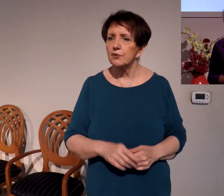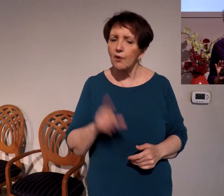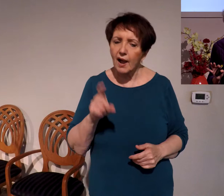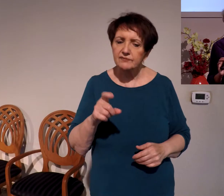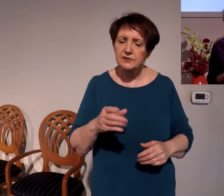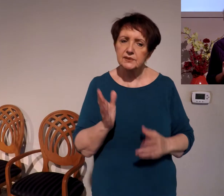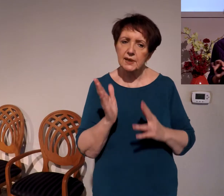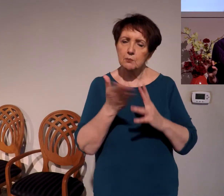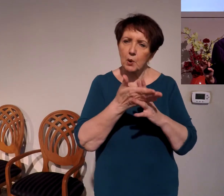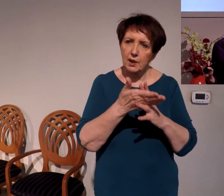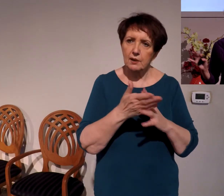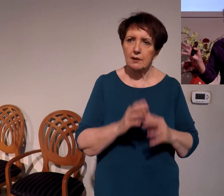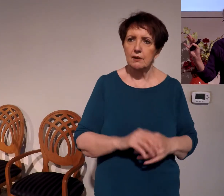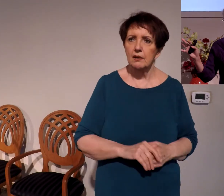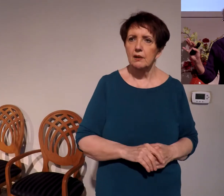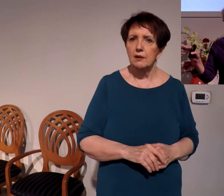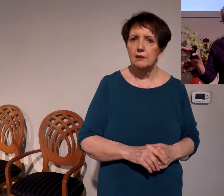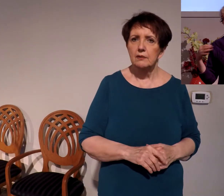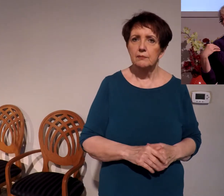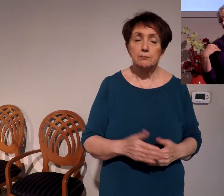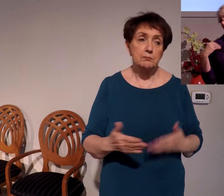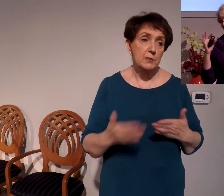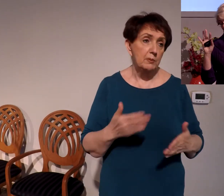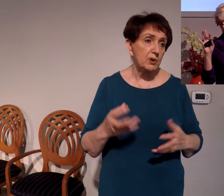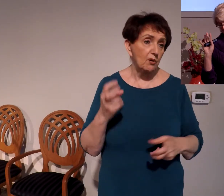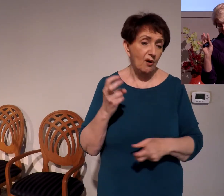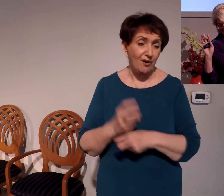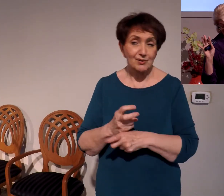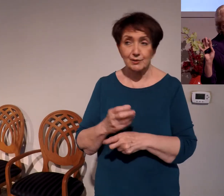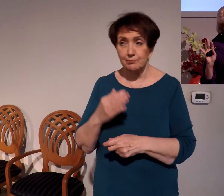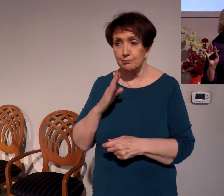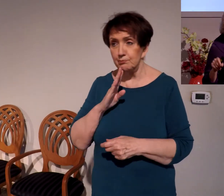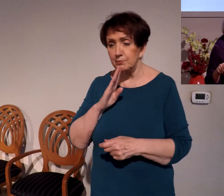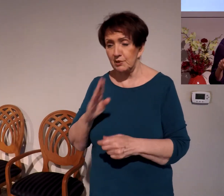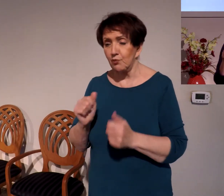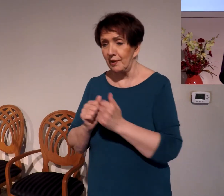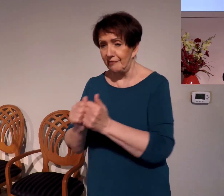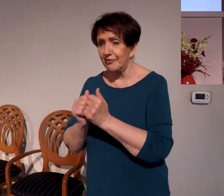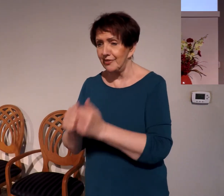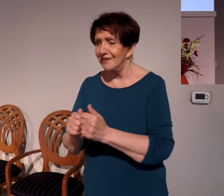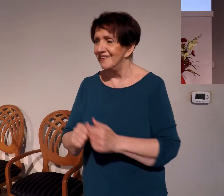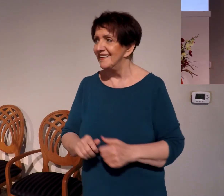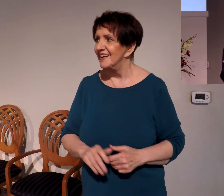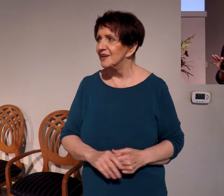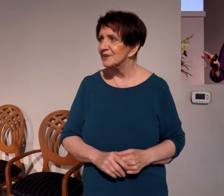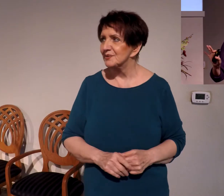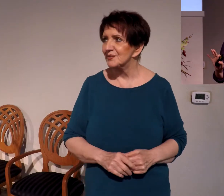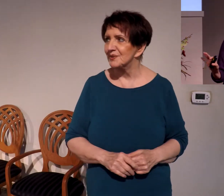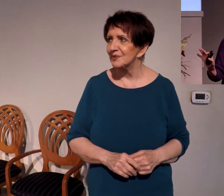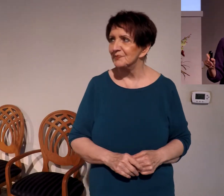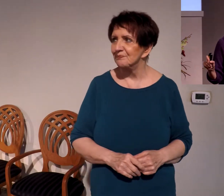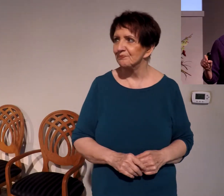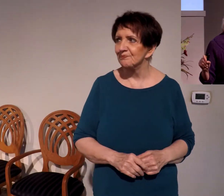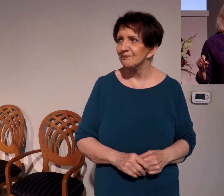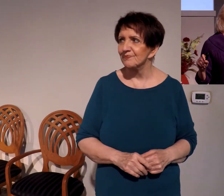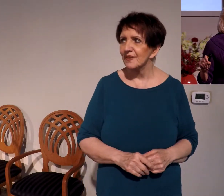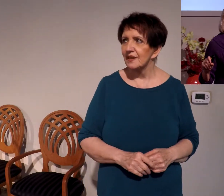we're probably a little hard to be around. I don't know, maybe you're not. I am, so I don't want to affirm that for you,